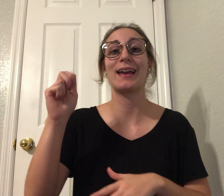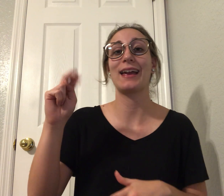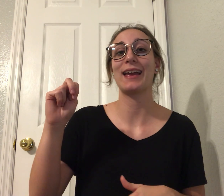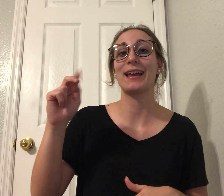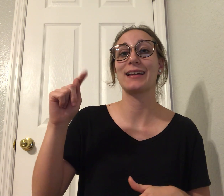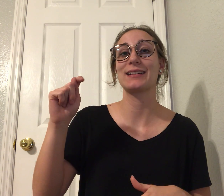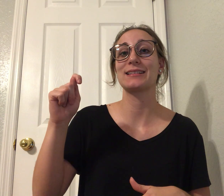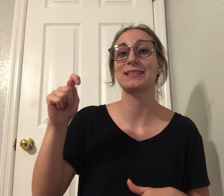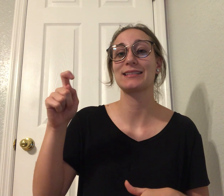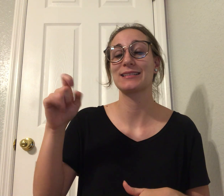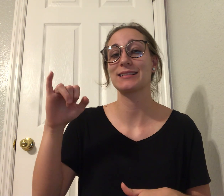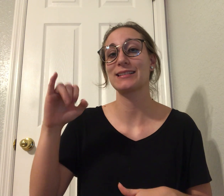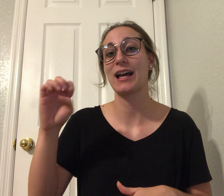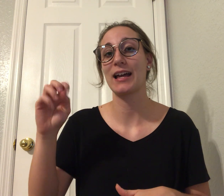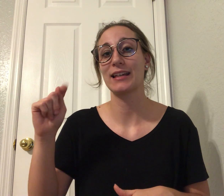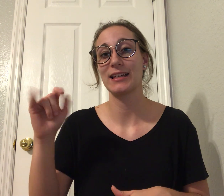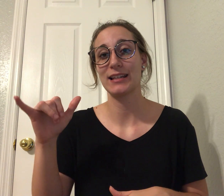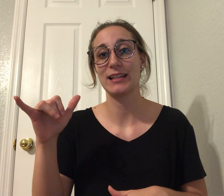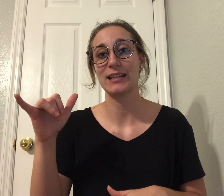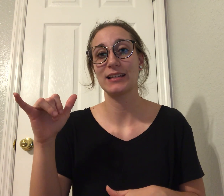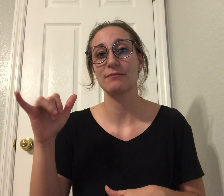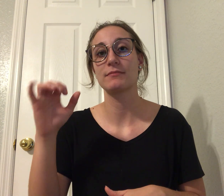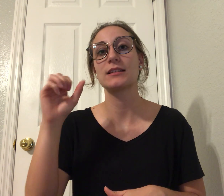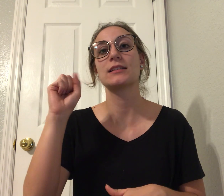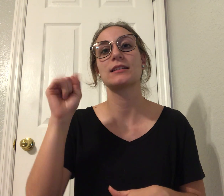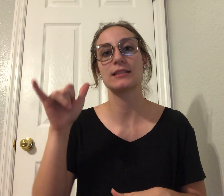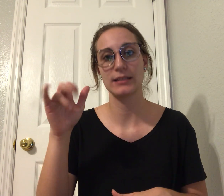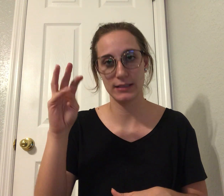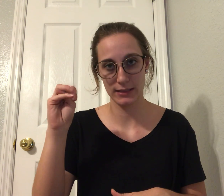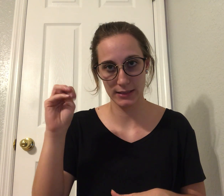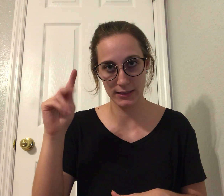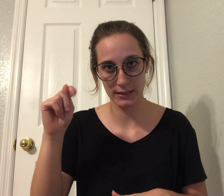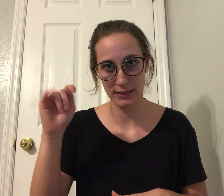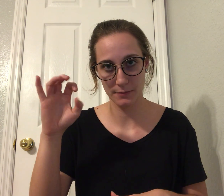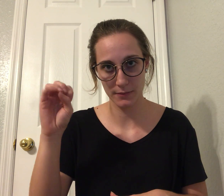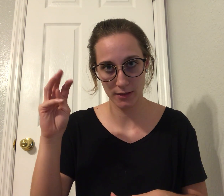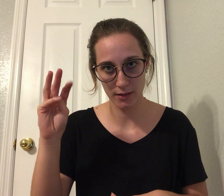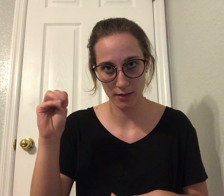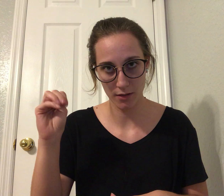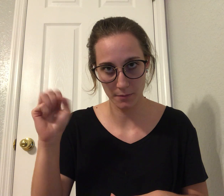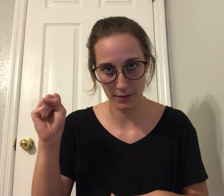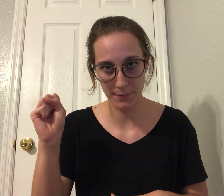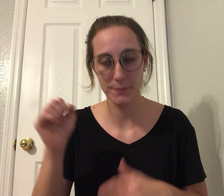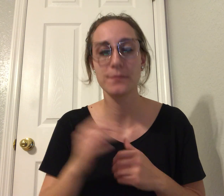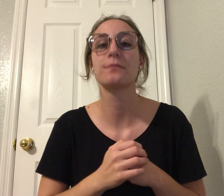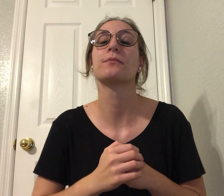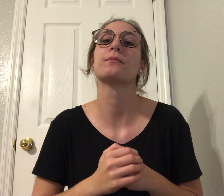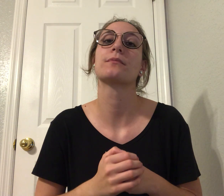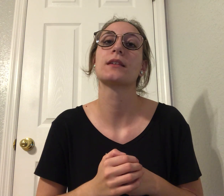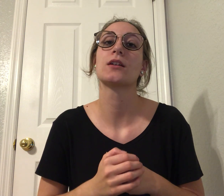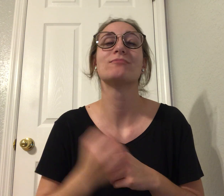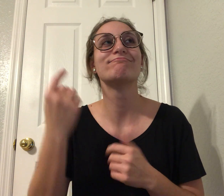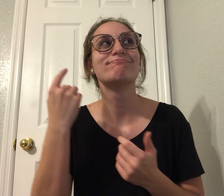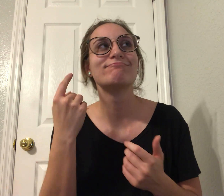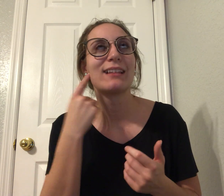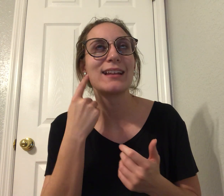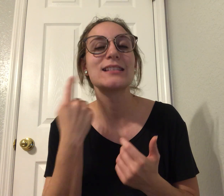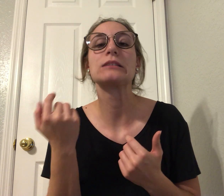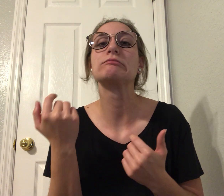as clinically diagnosed. Okay, get it. And this is what I was saying earlier about, the findings. Listen, anxiety symptoms, that's